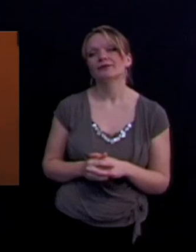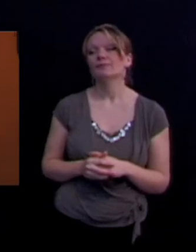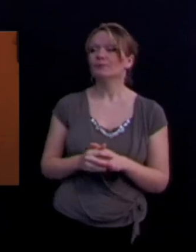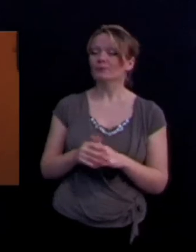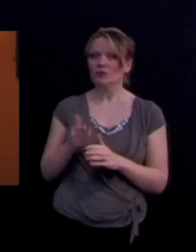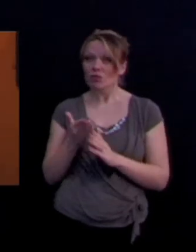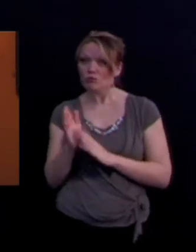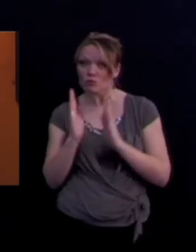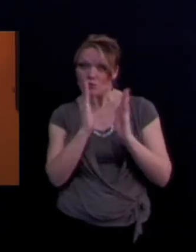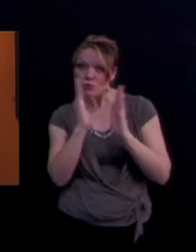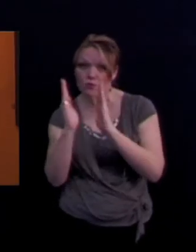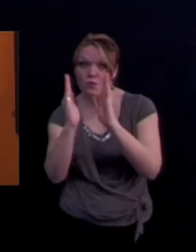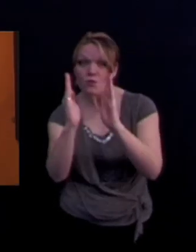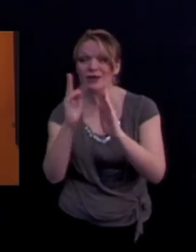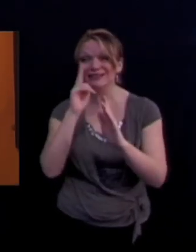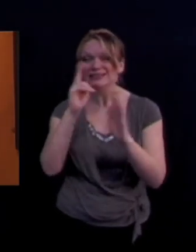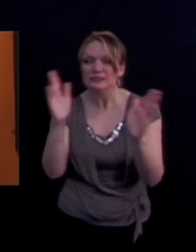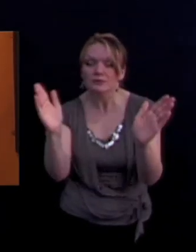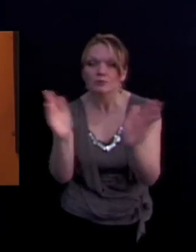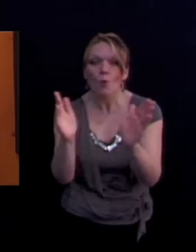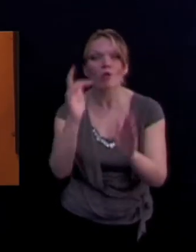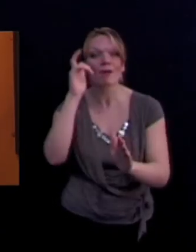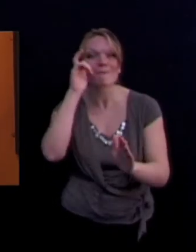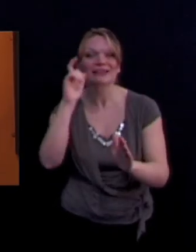Through a small passageway is the little bedchamber.